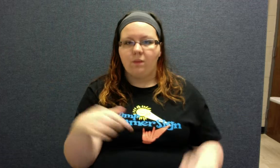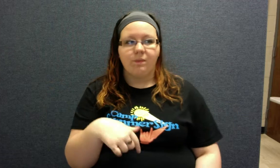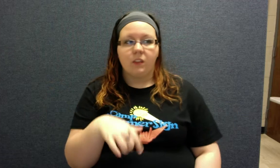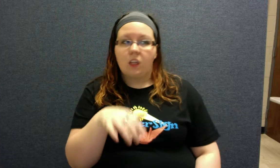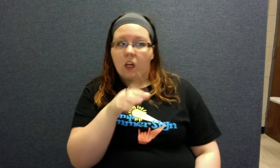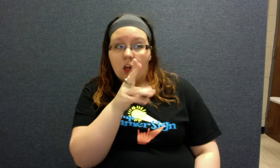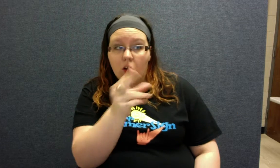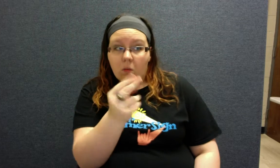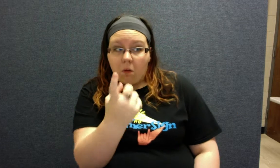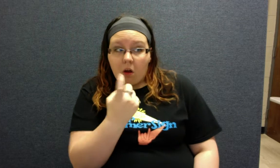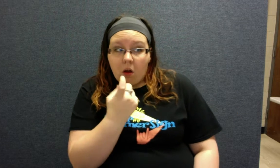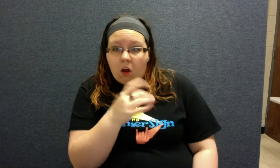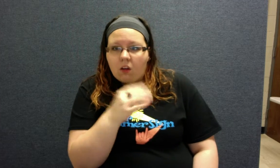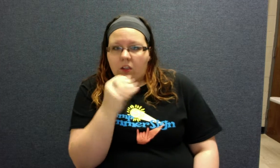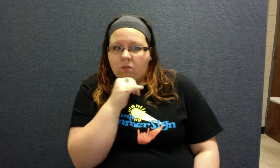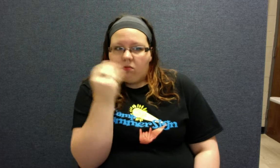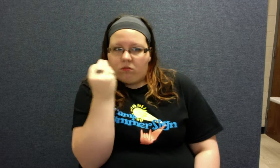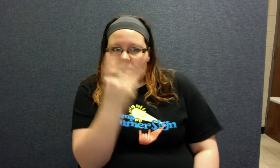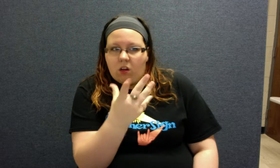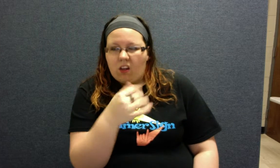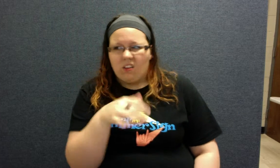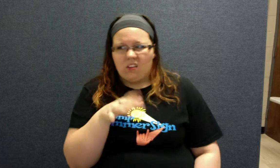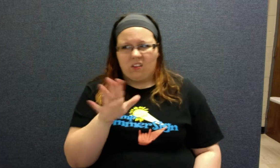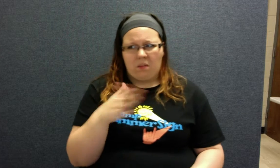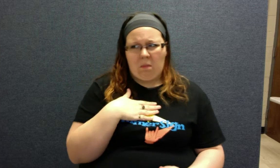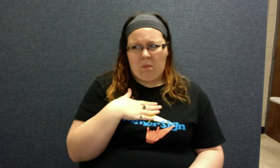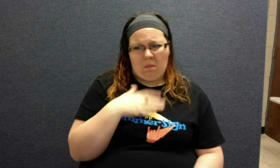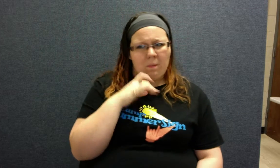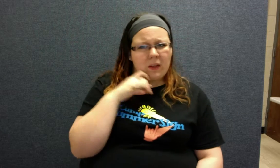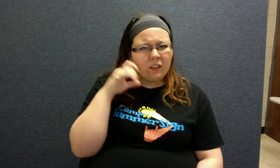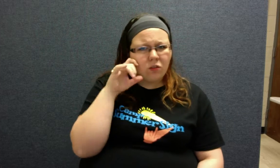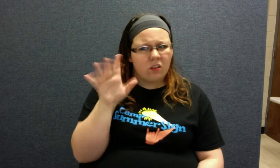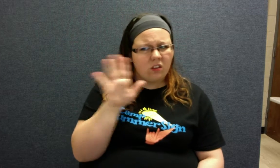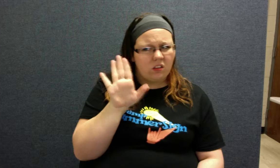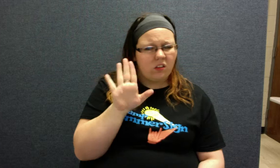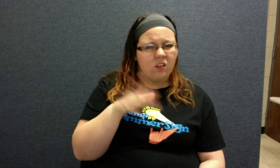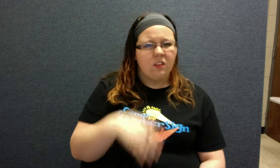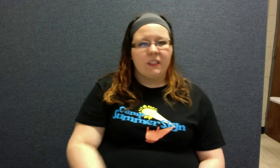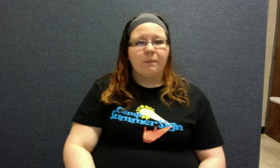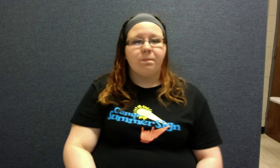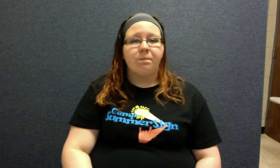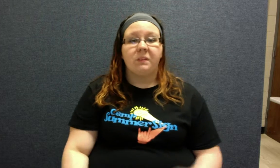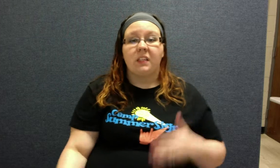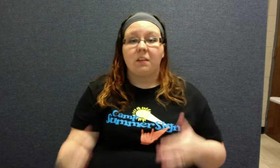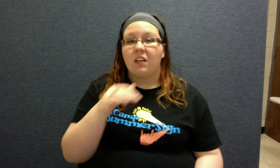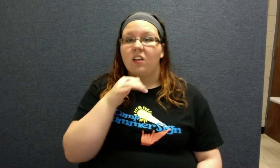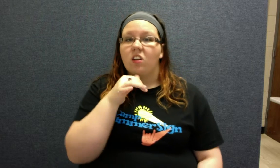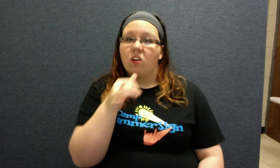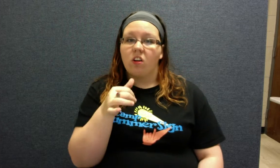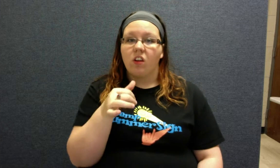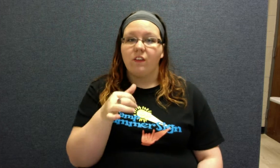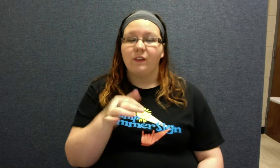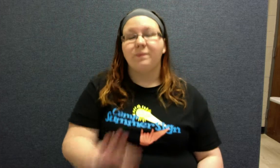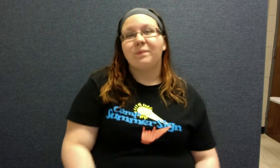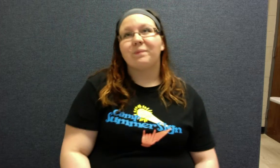what my feelings, what my sexuality was at the time, so that worked really well for me. I may not be the most effeminate gay out there or have